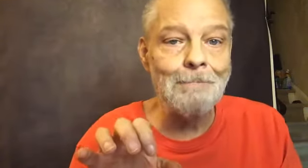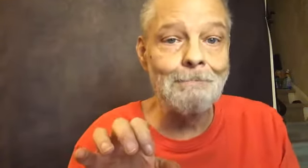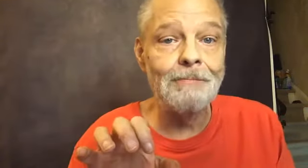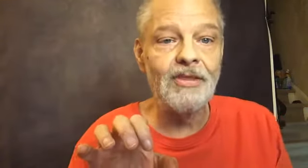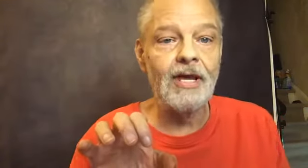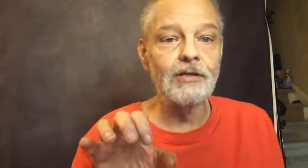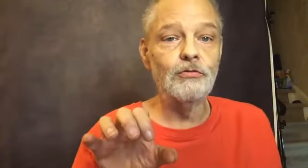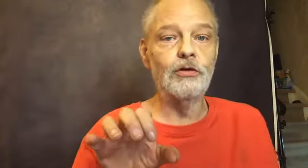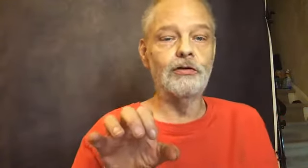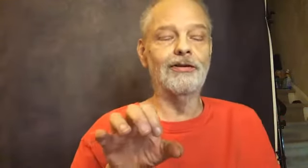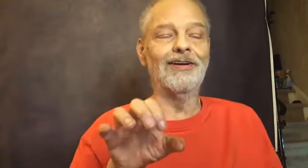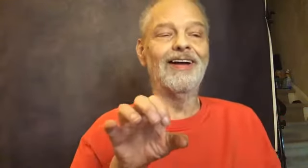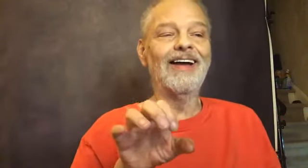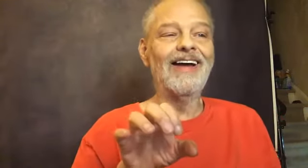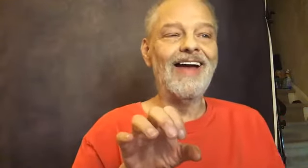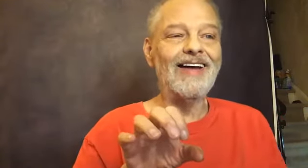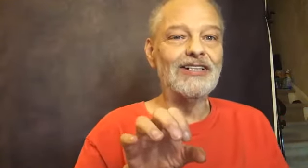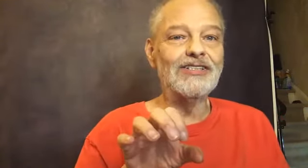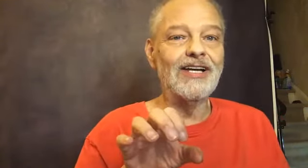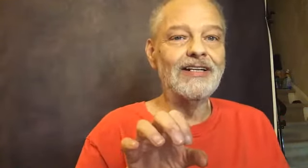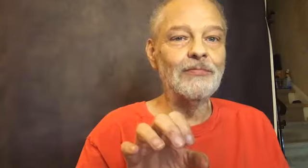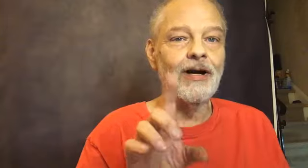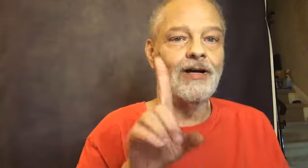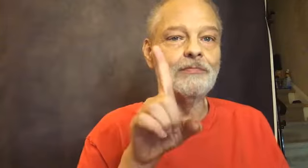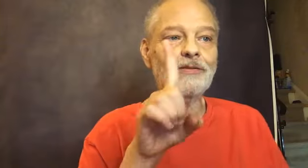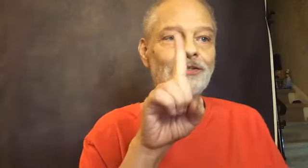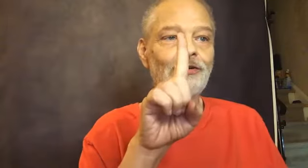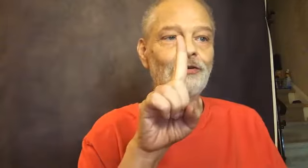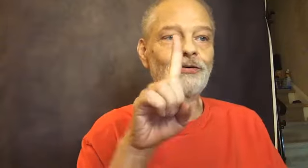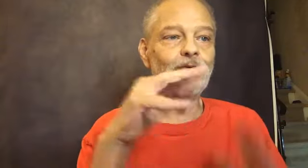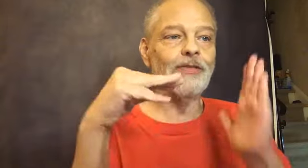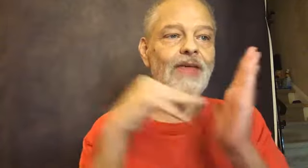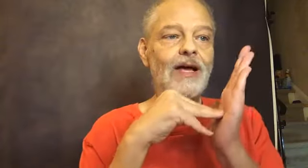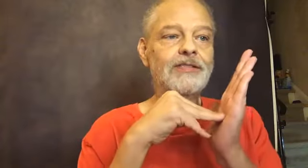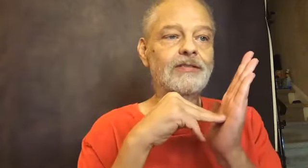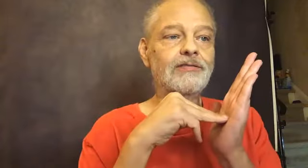M, thank you. And it's done in the palm. So 1,000,